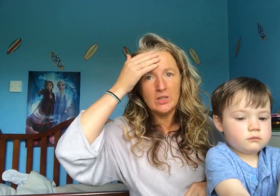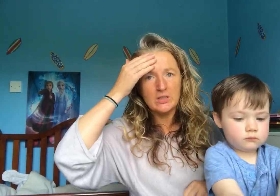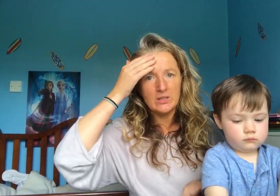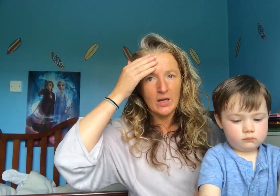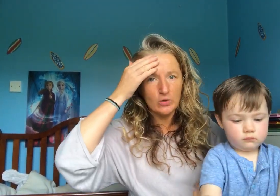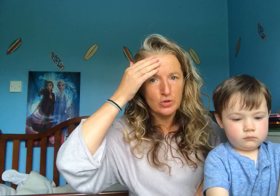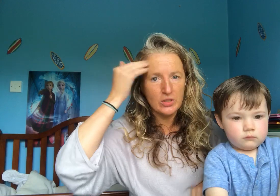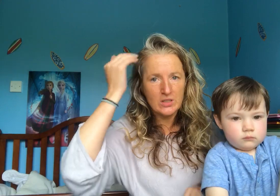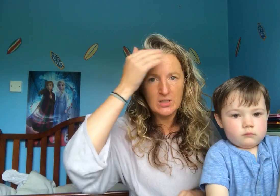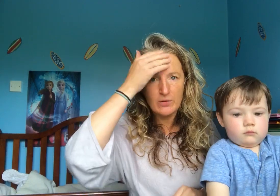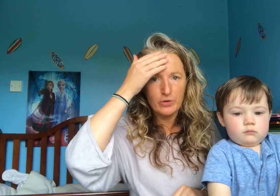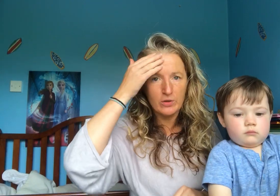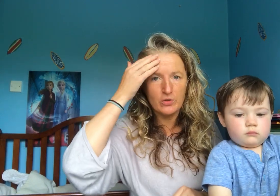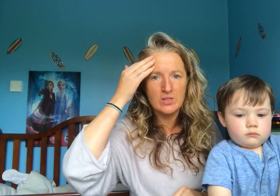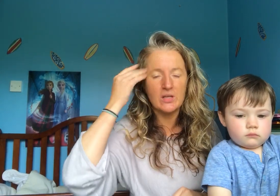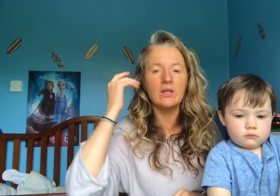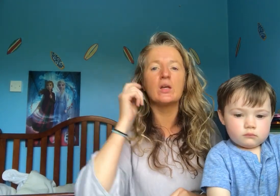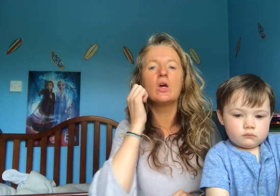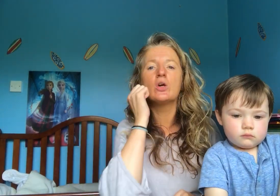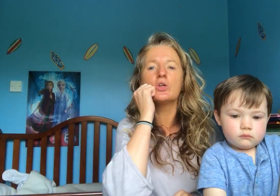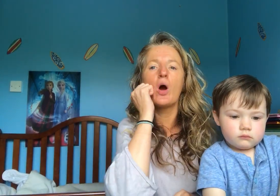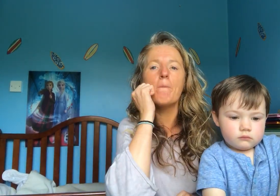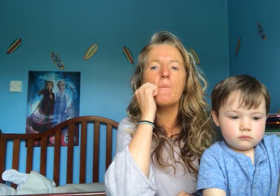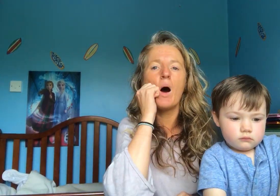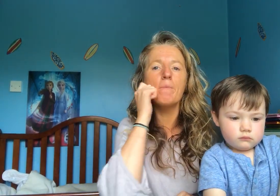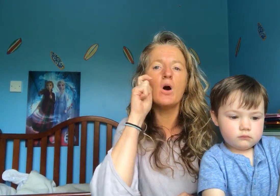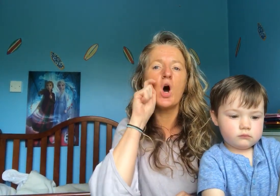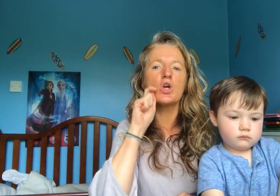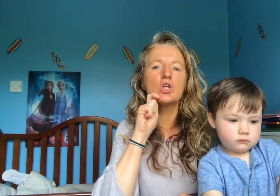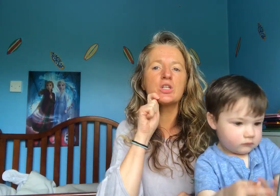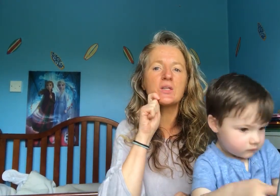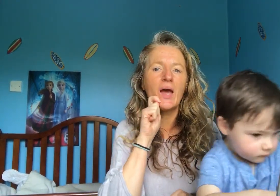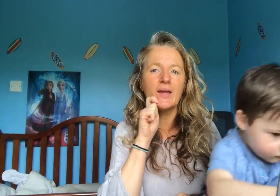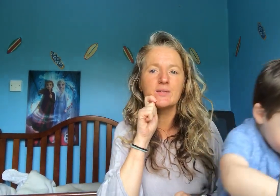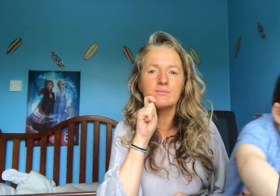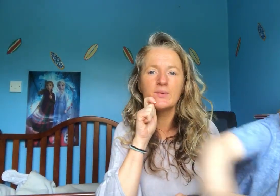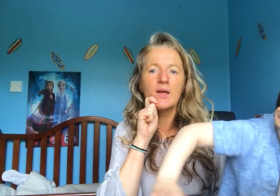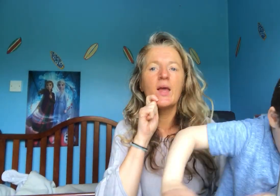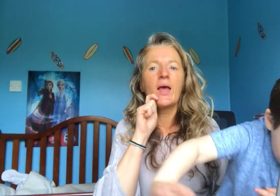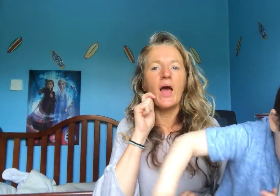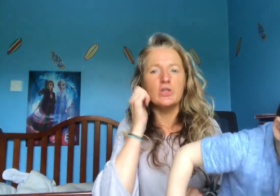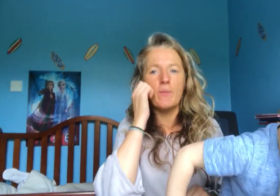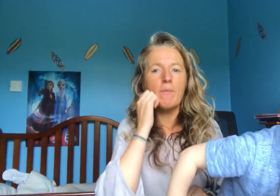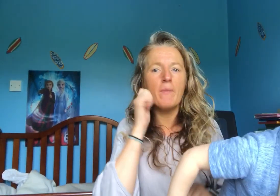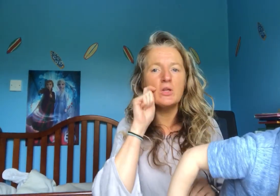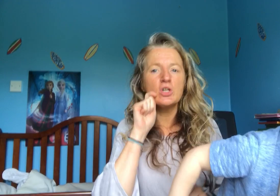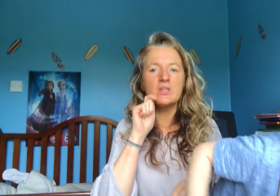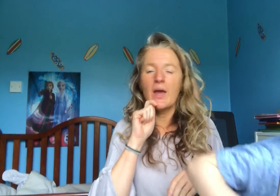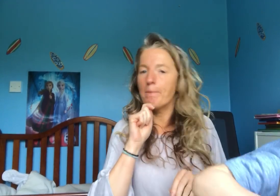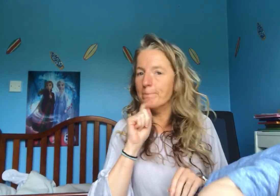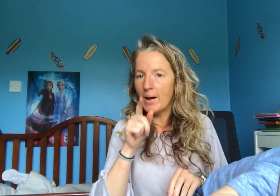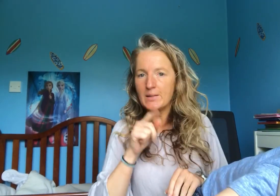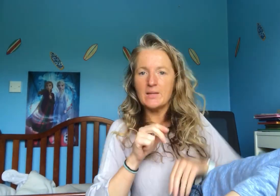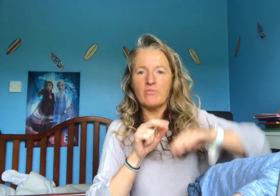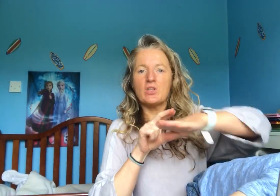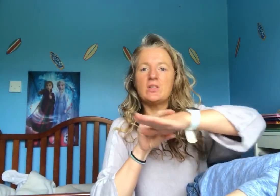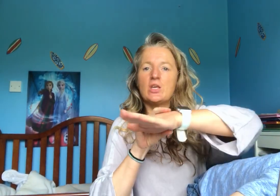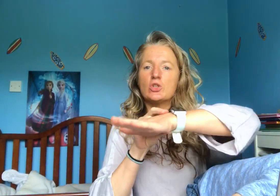to tell. Who do you need to tell, Fionn, if you're sick? Your mum or your dad. And your mum and your dad might have to take you